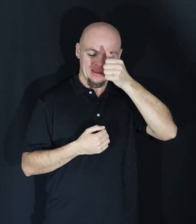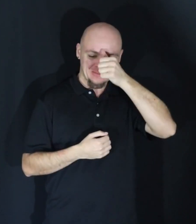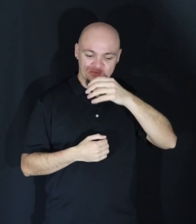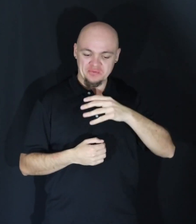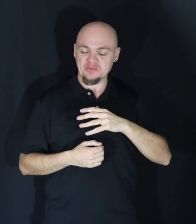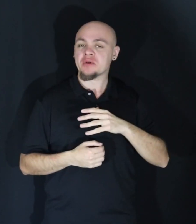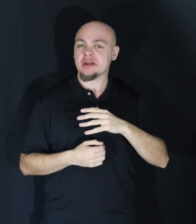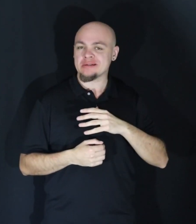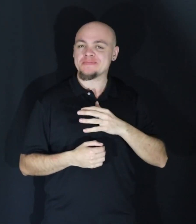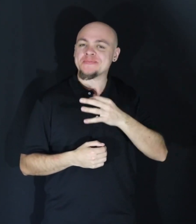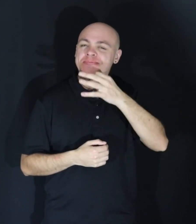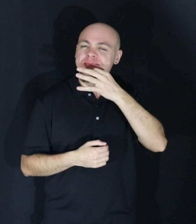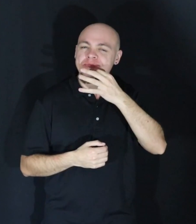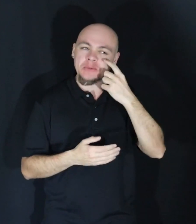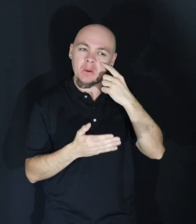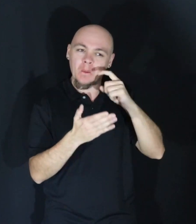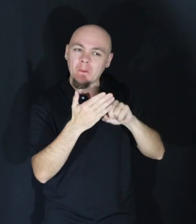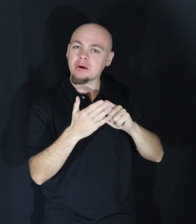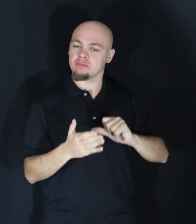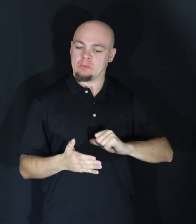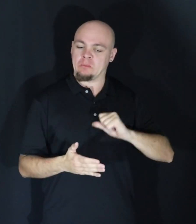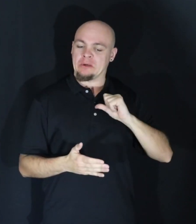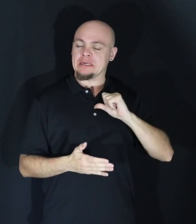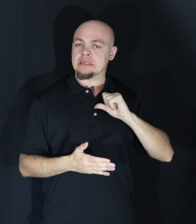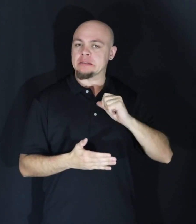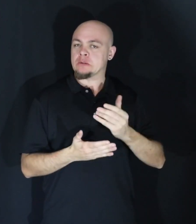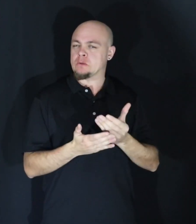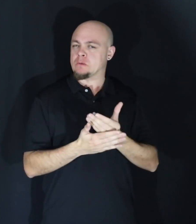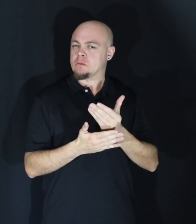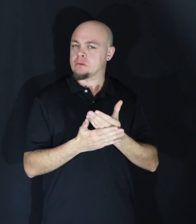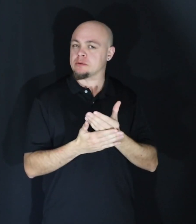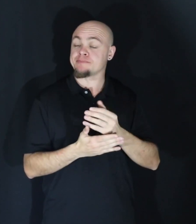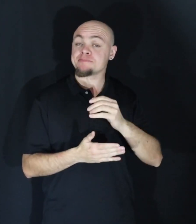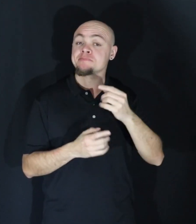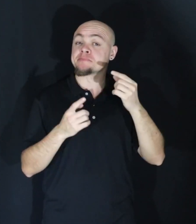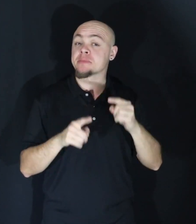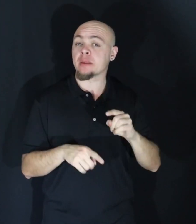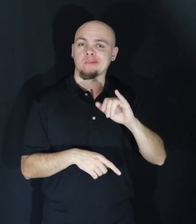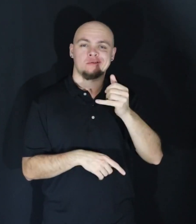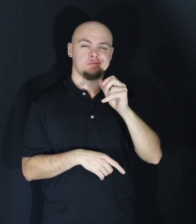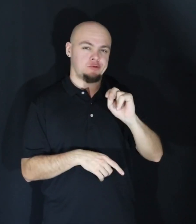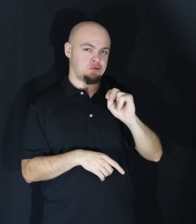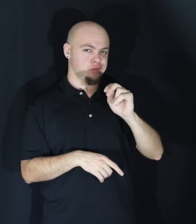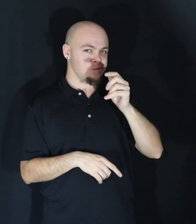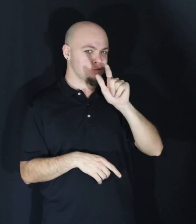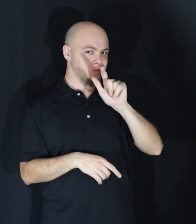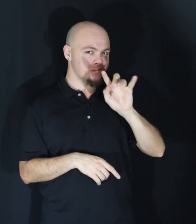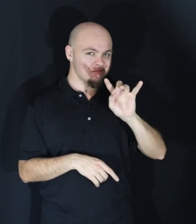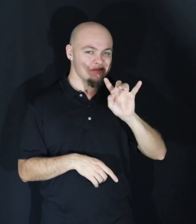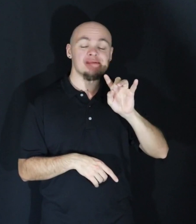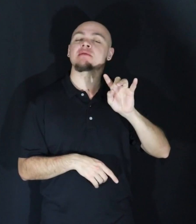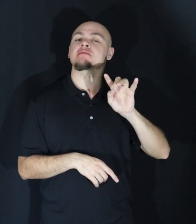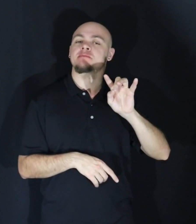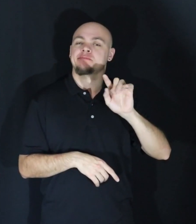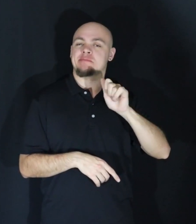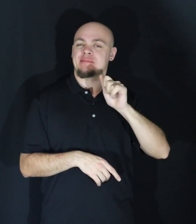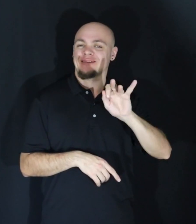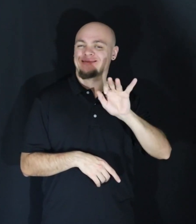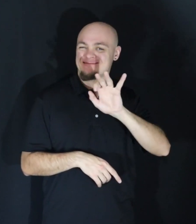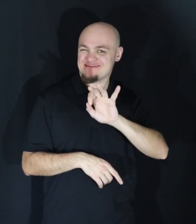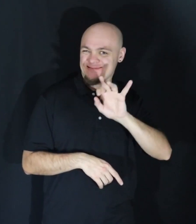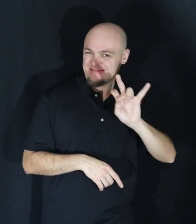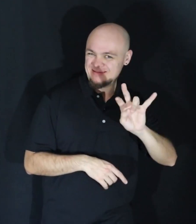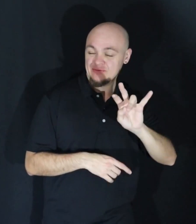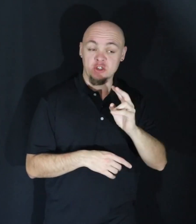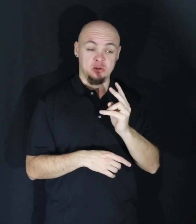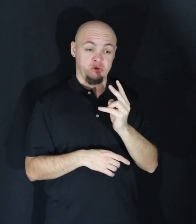I soon discovered pride in a new form. See, on January 28th, 1997,